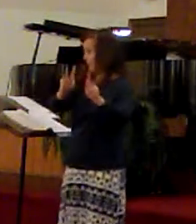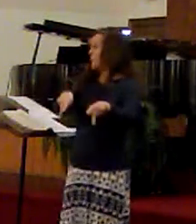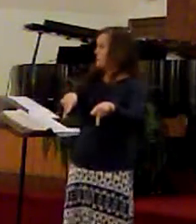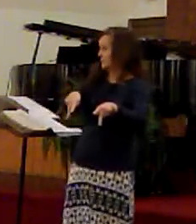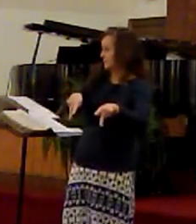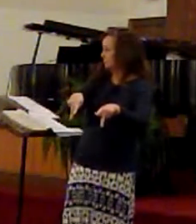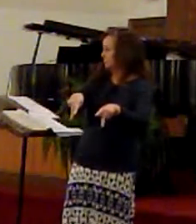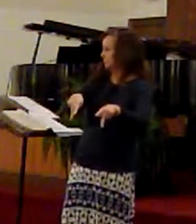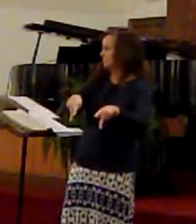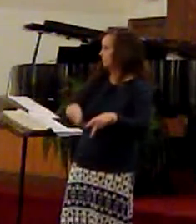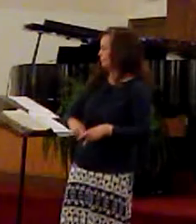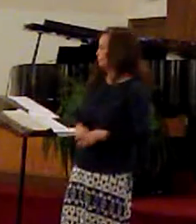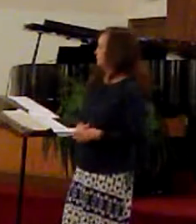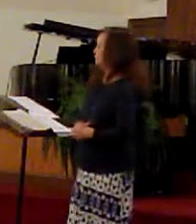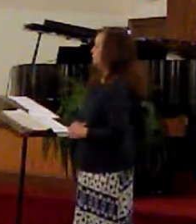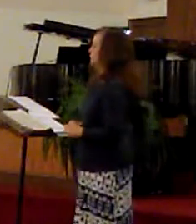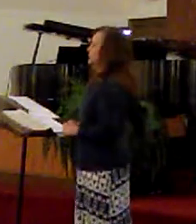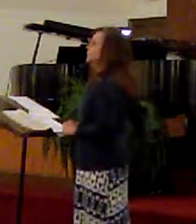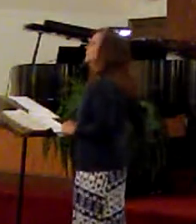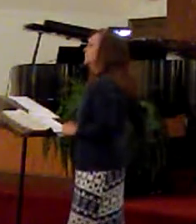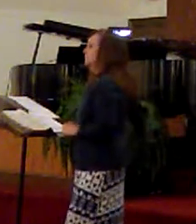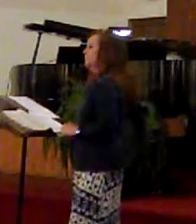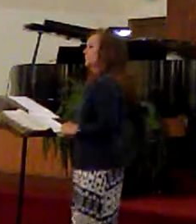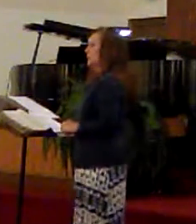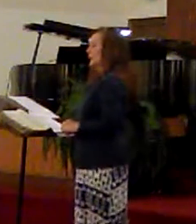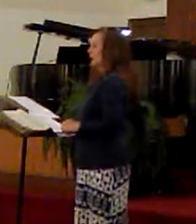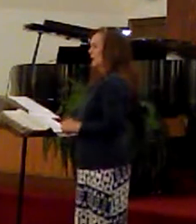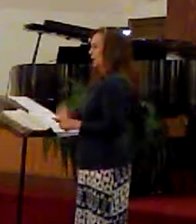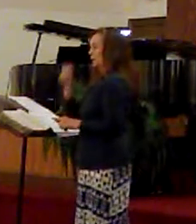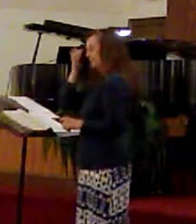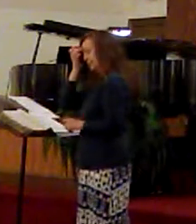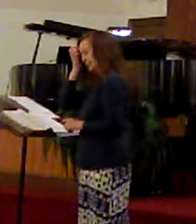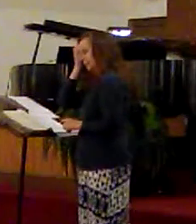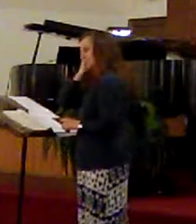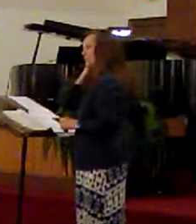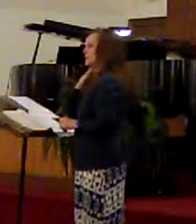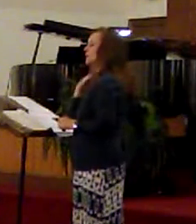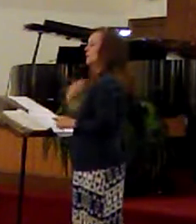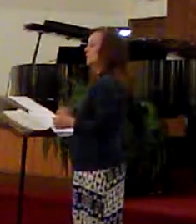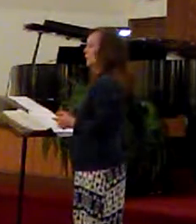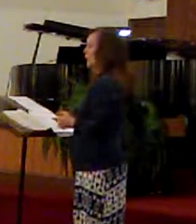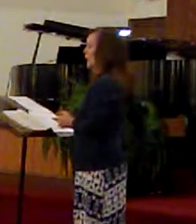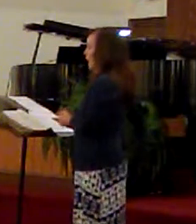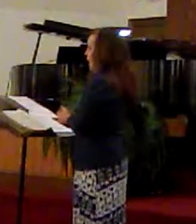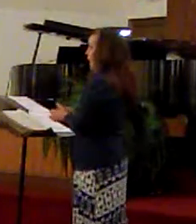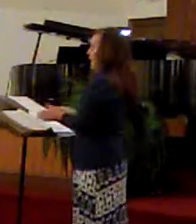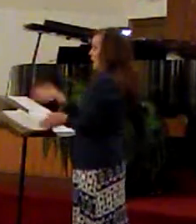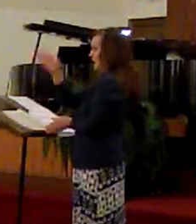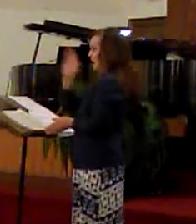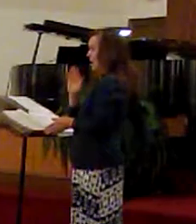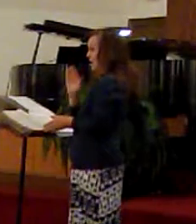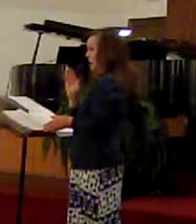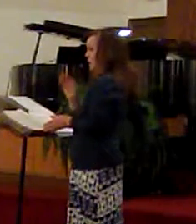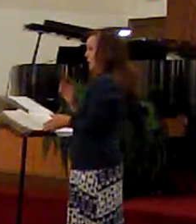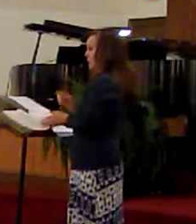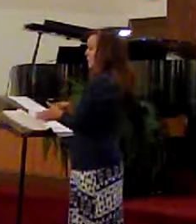to teach it to you. Maybe that's why. I mean, I got convicted and I did it. And guess what? God showed me the results of actually doing it.